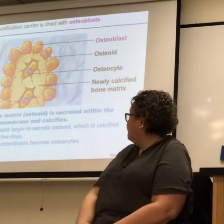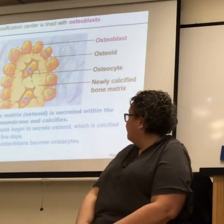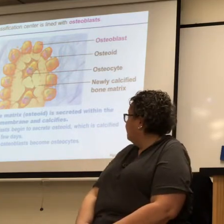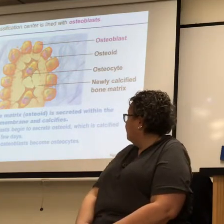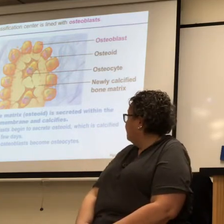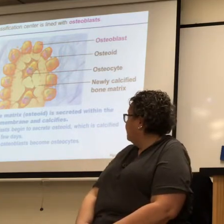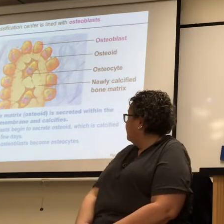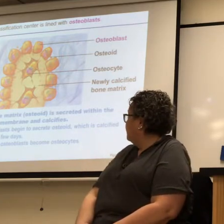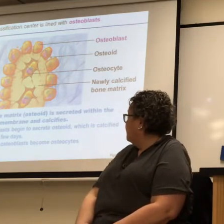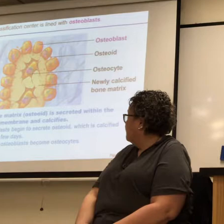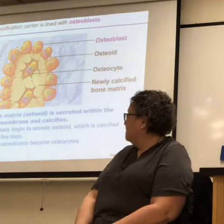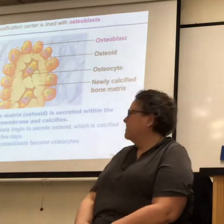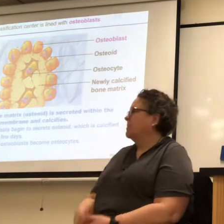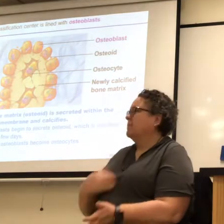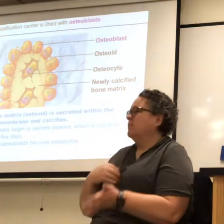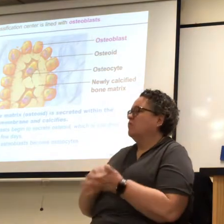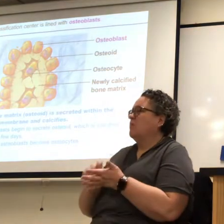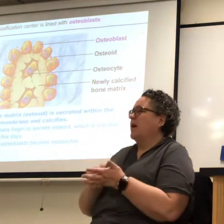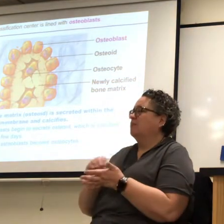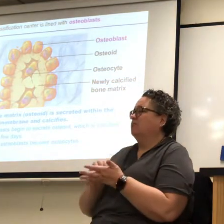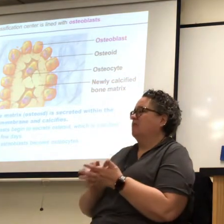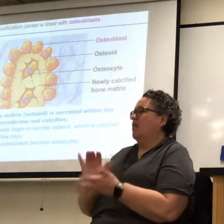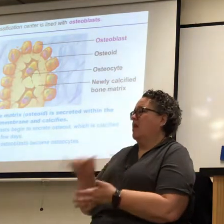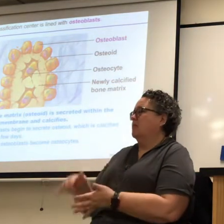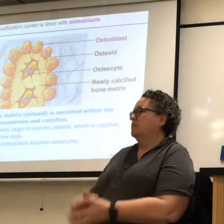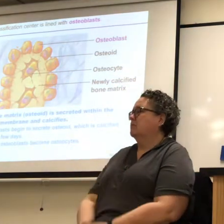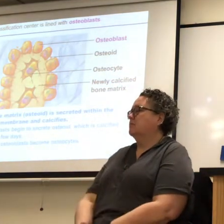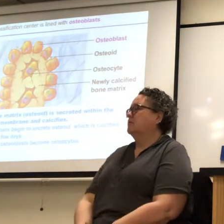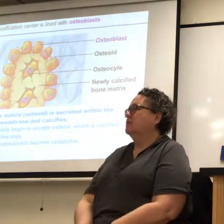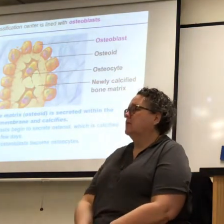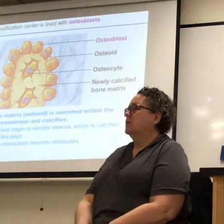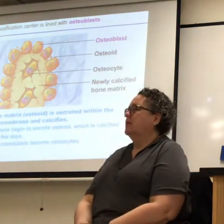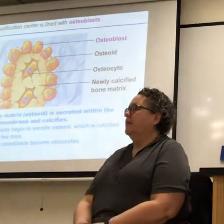So I'll write that. Cells trapped